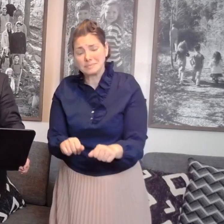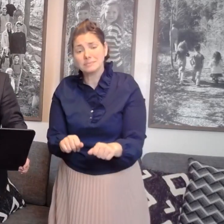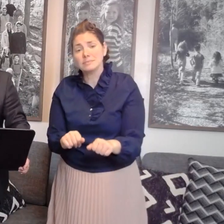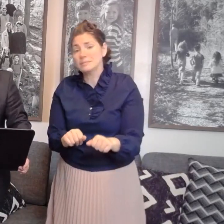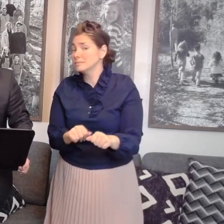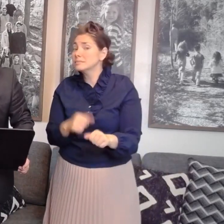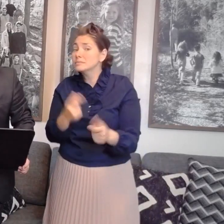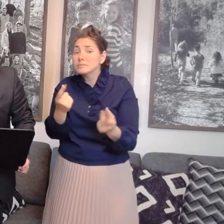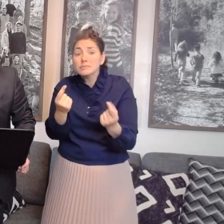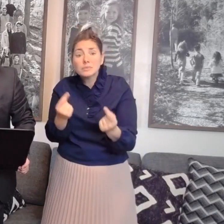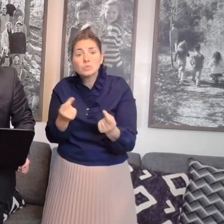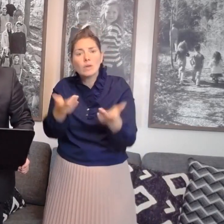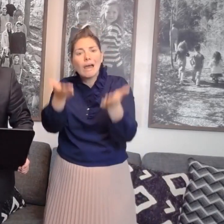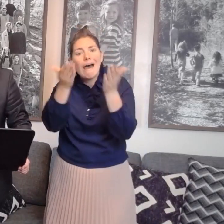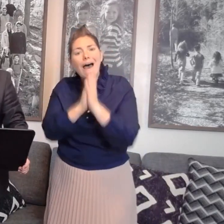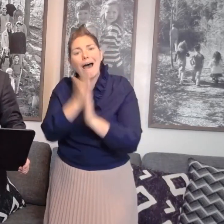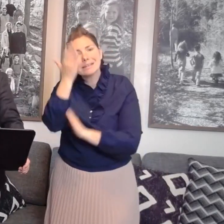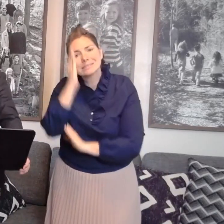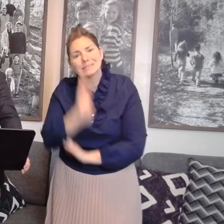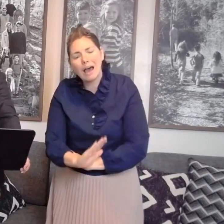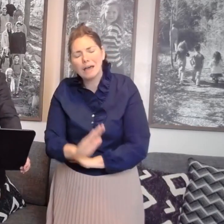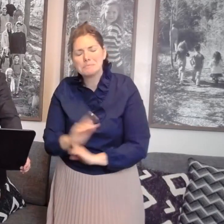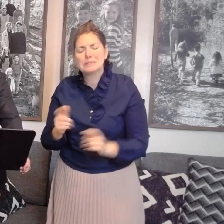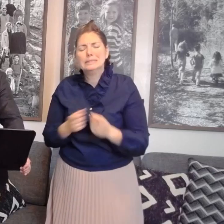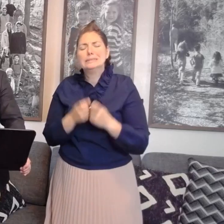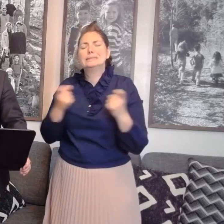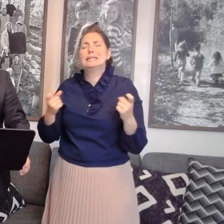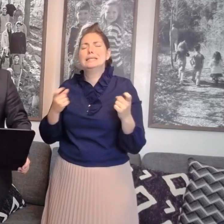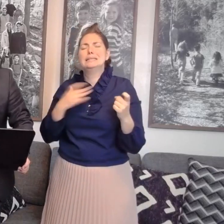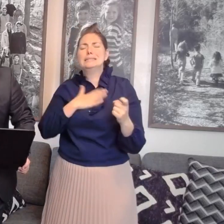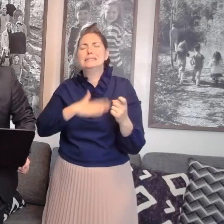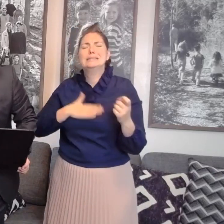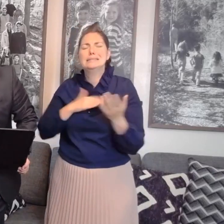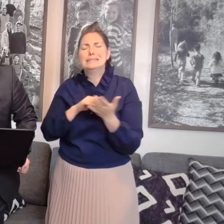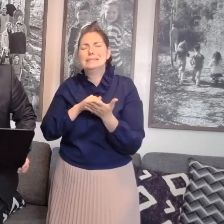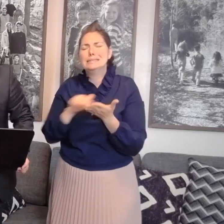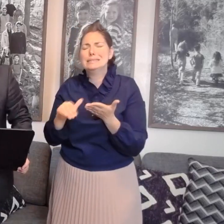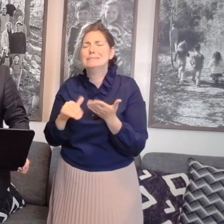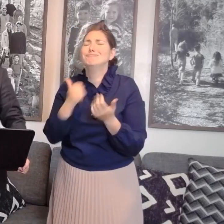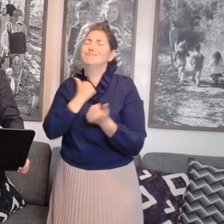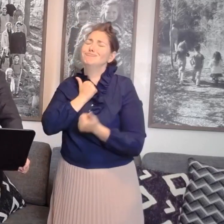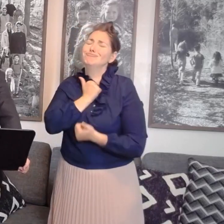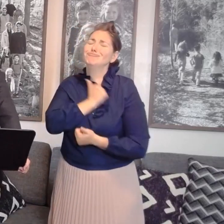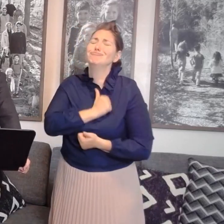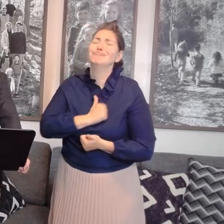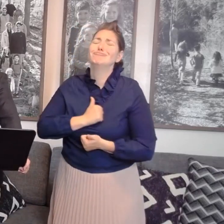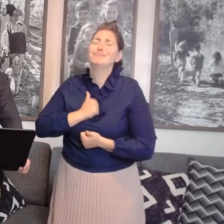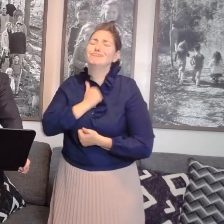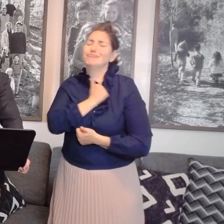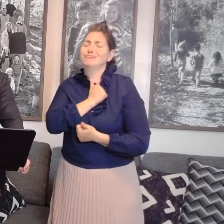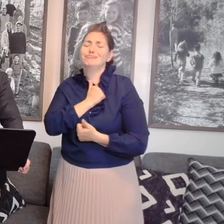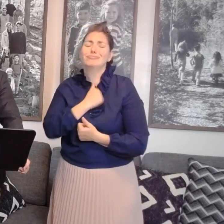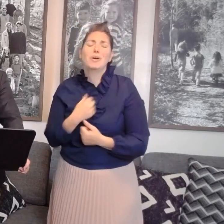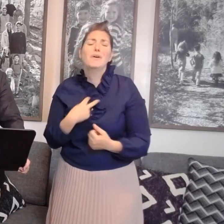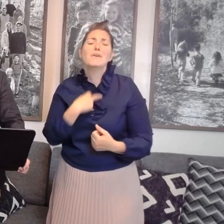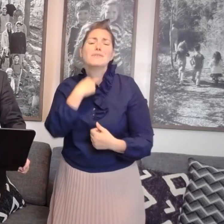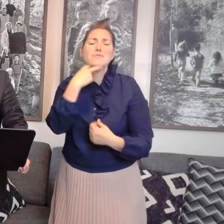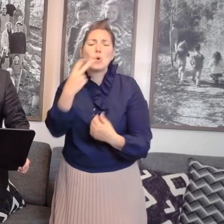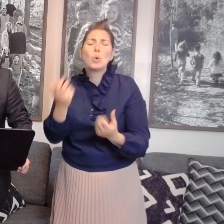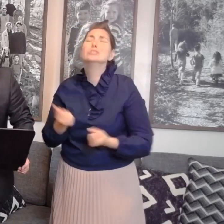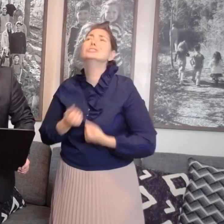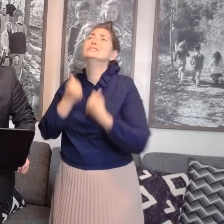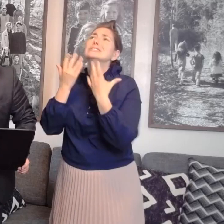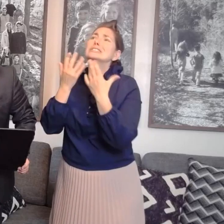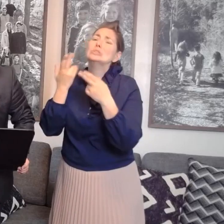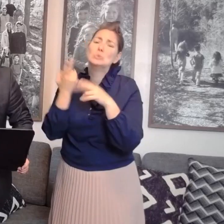All you've got to do is ask God to forgive you of your sins. Tell Him you're sorry. Lift your voice. Begin to